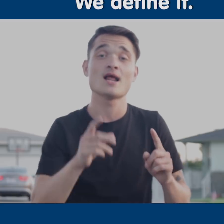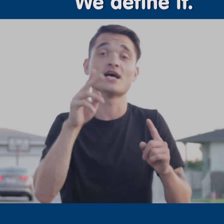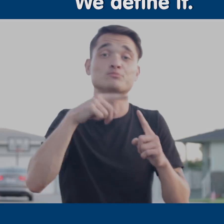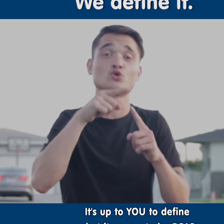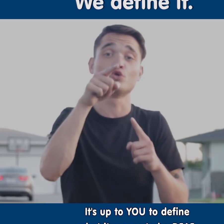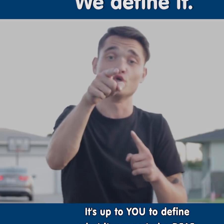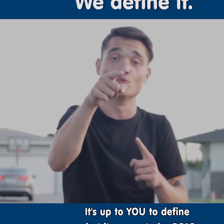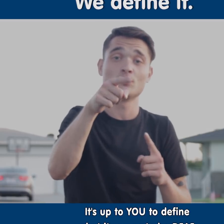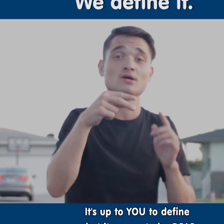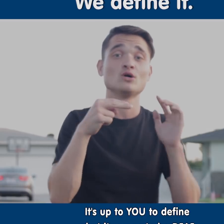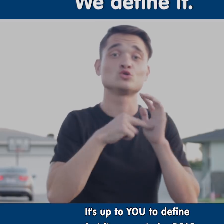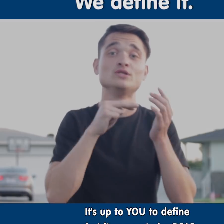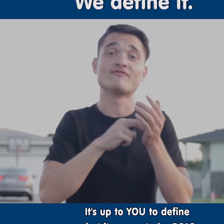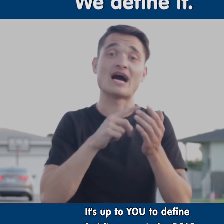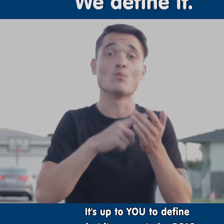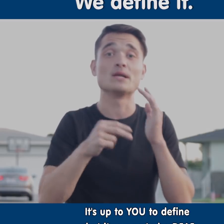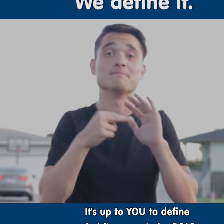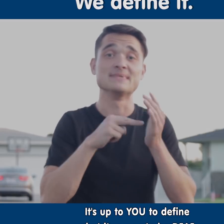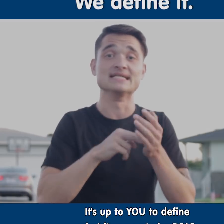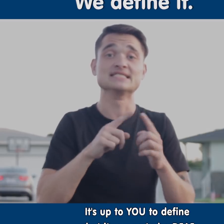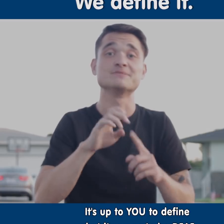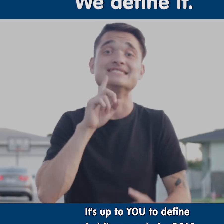It's up to you to define what it means to be deaf.